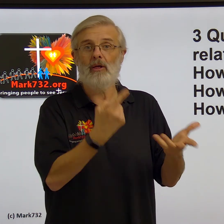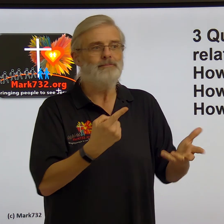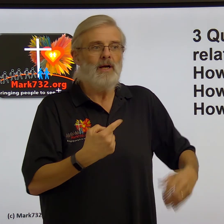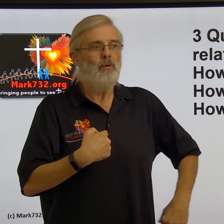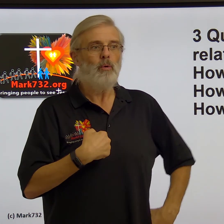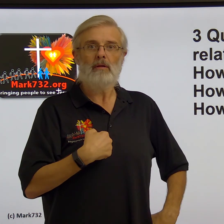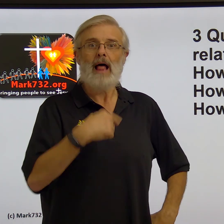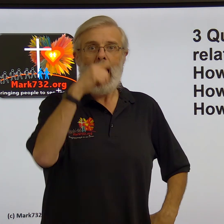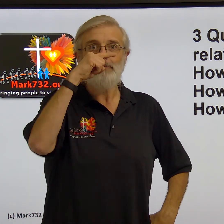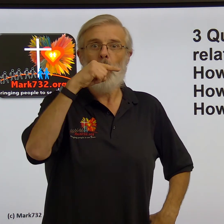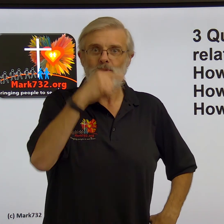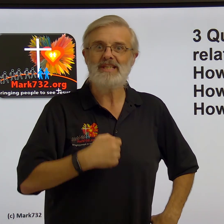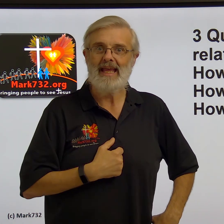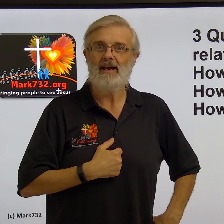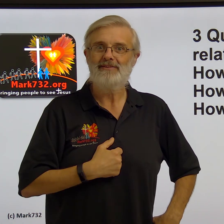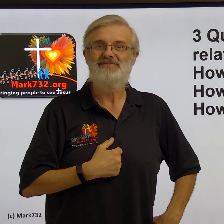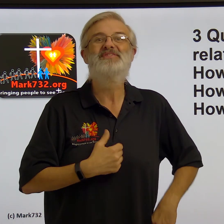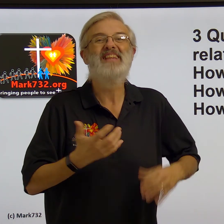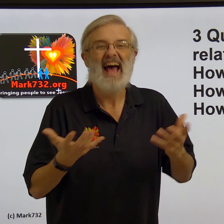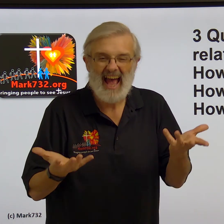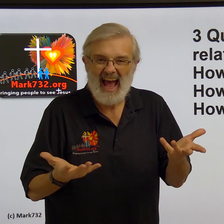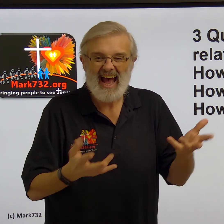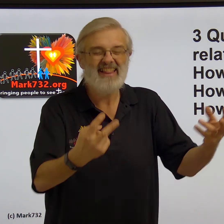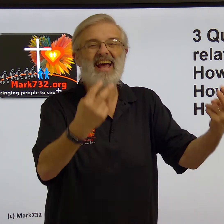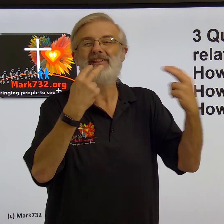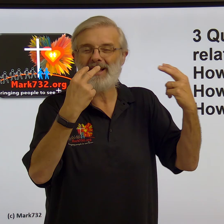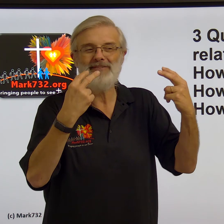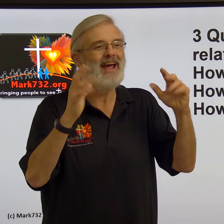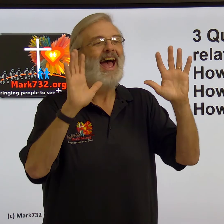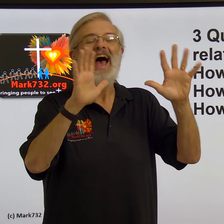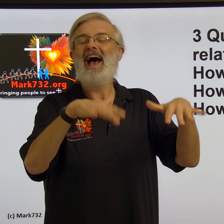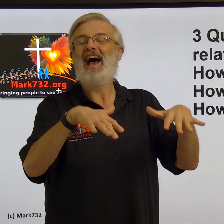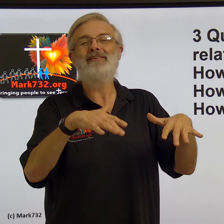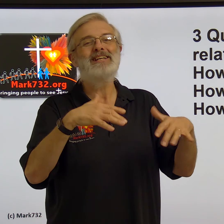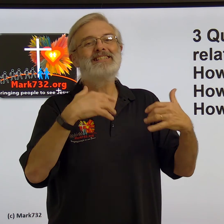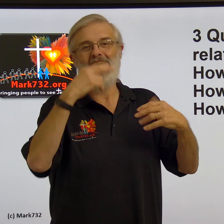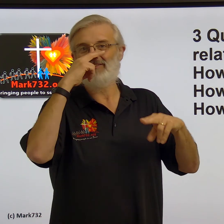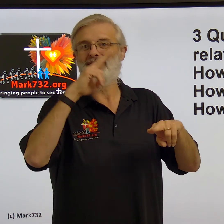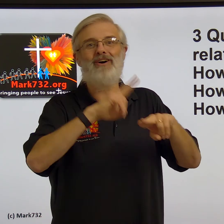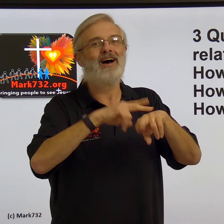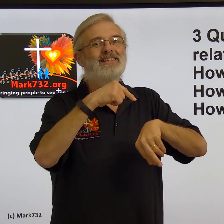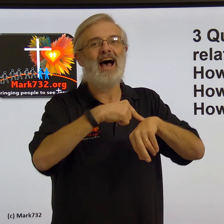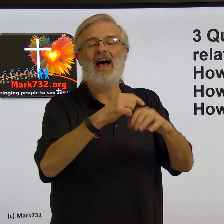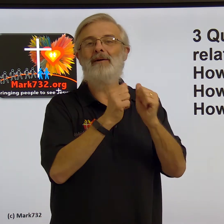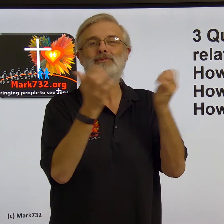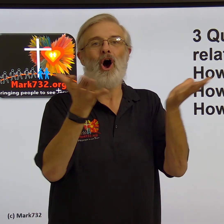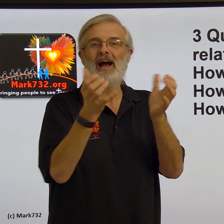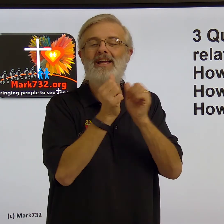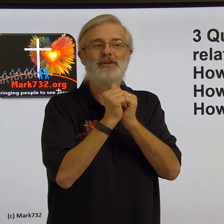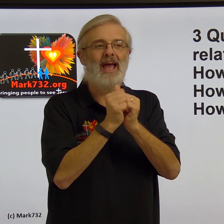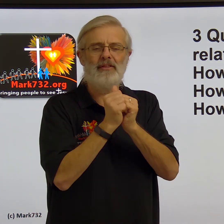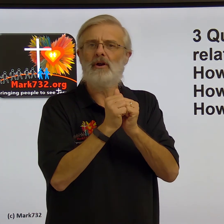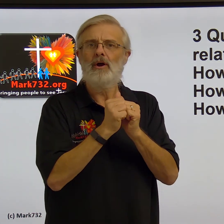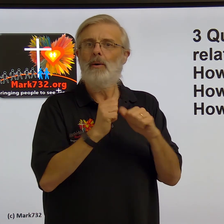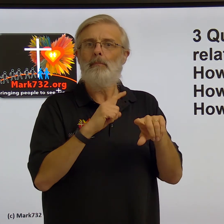well I'm nosy and they look at me we just have a fun time talking together but